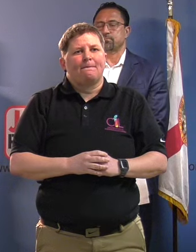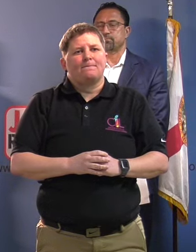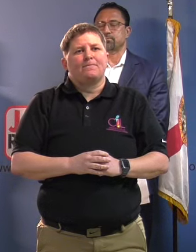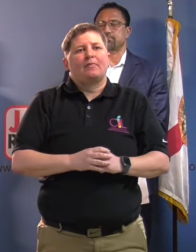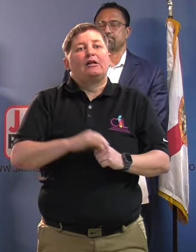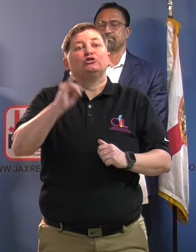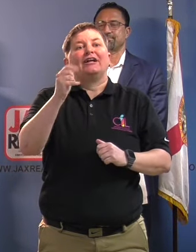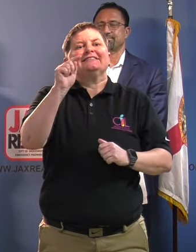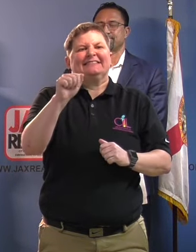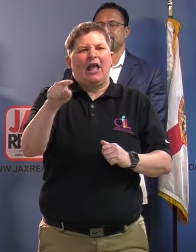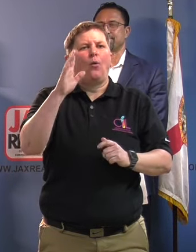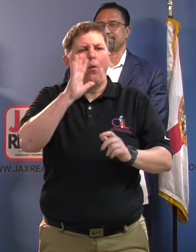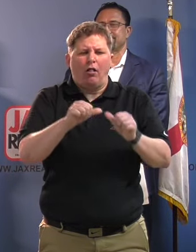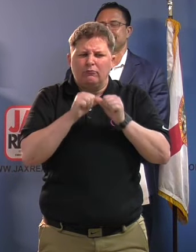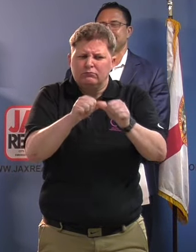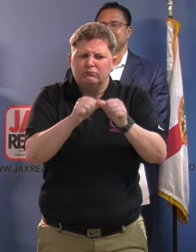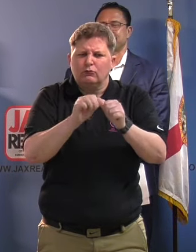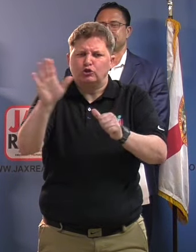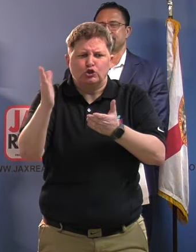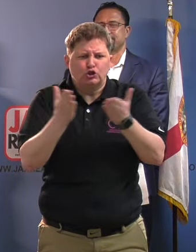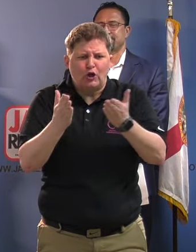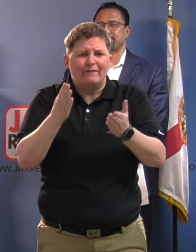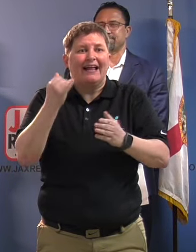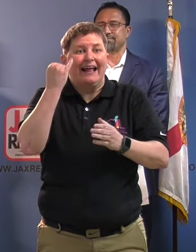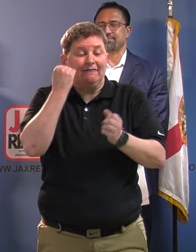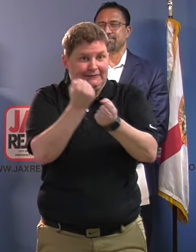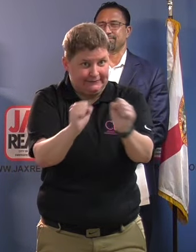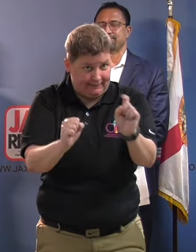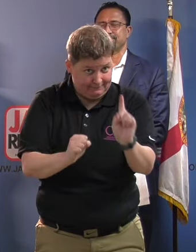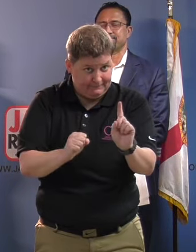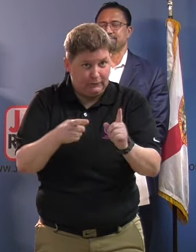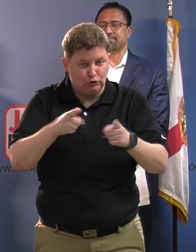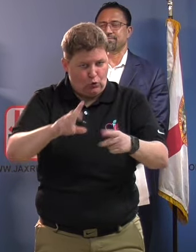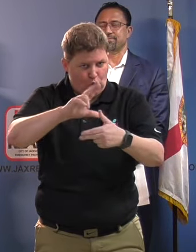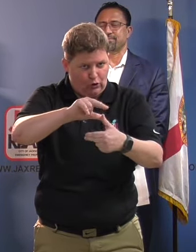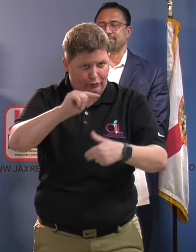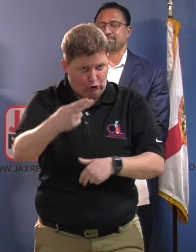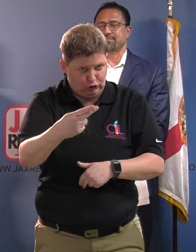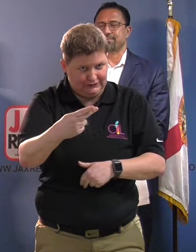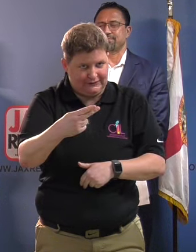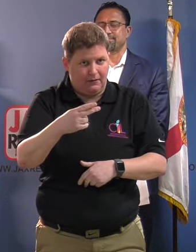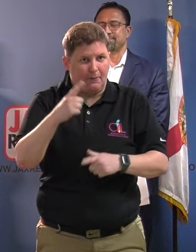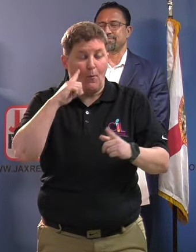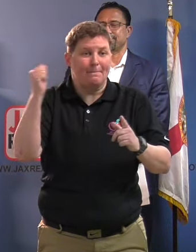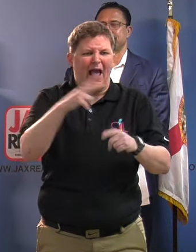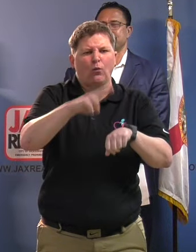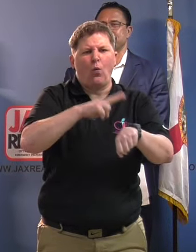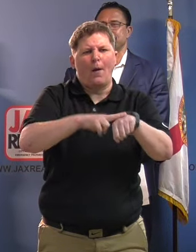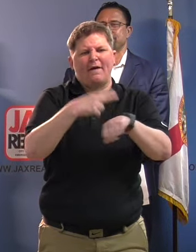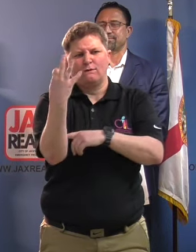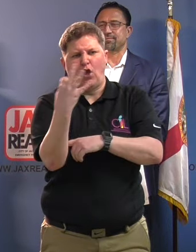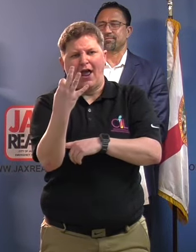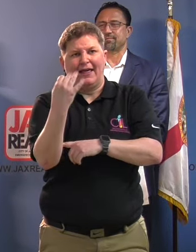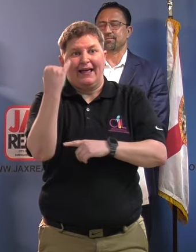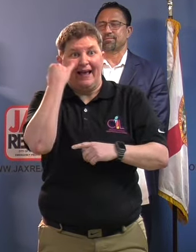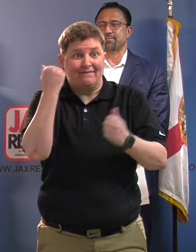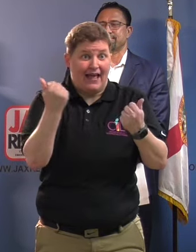can while it's safe to do so on Thursday. They anticipate resuming normal service on Friday should there be any